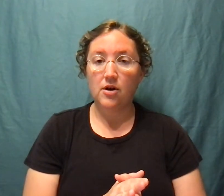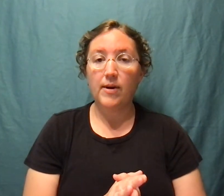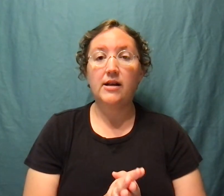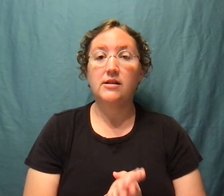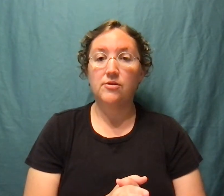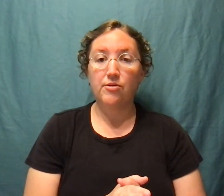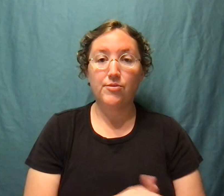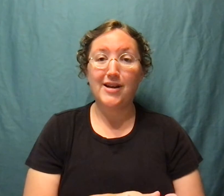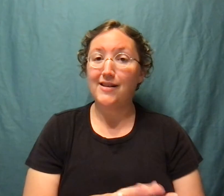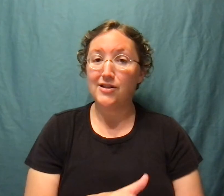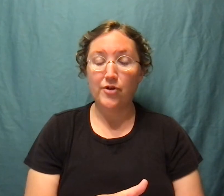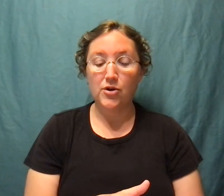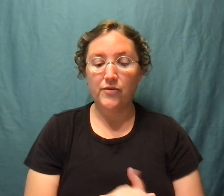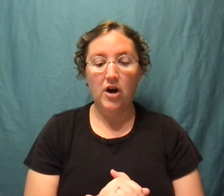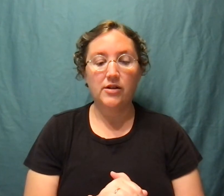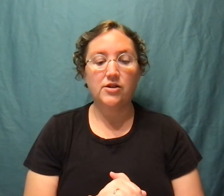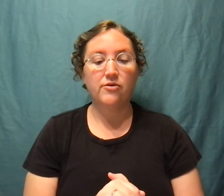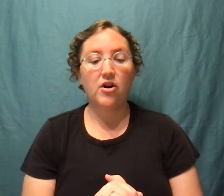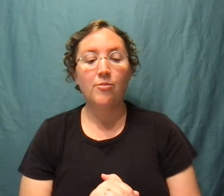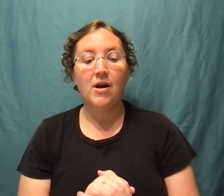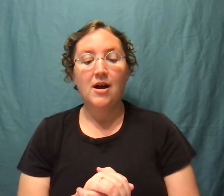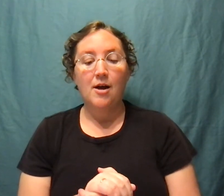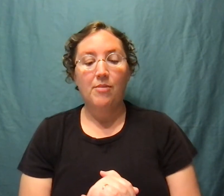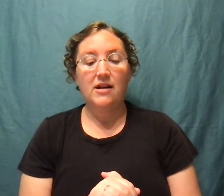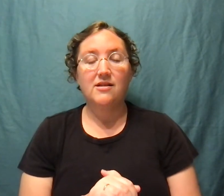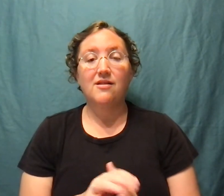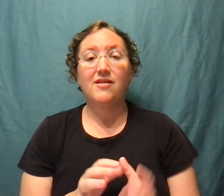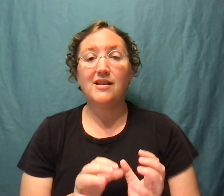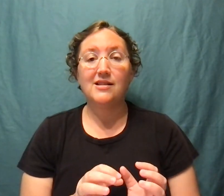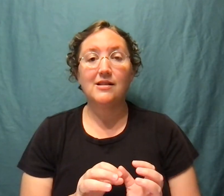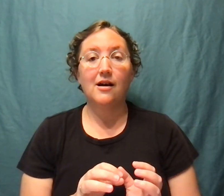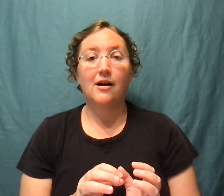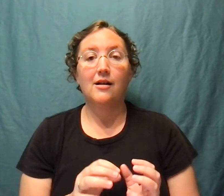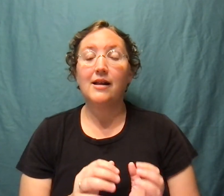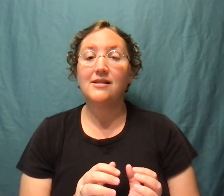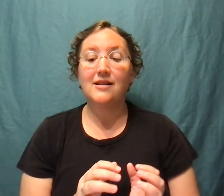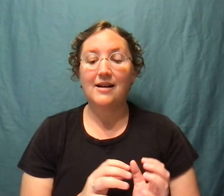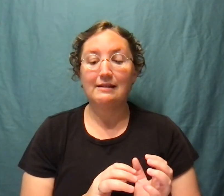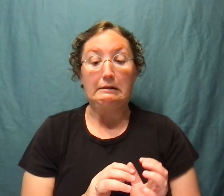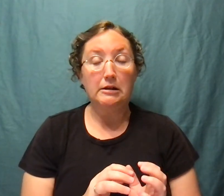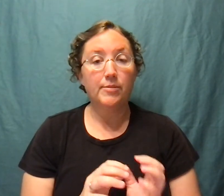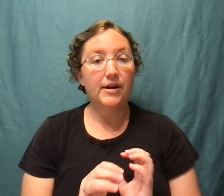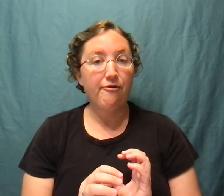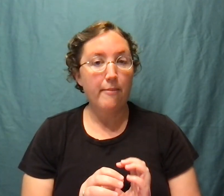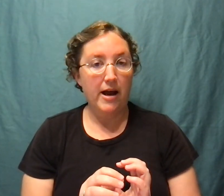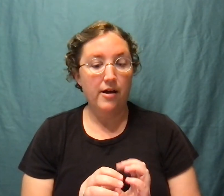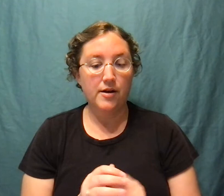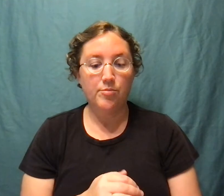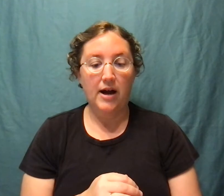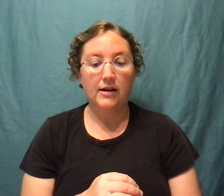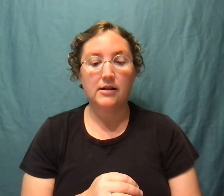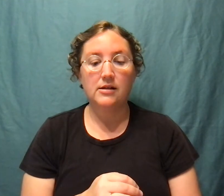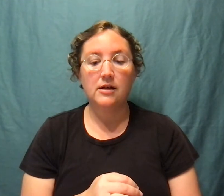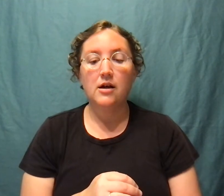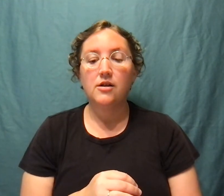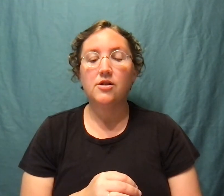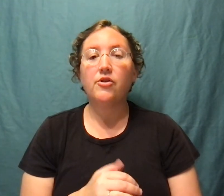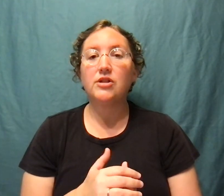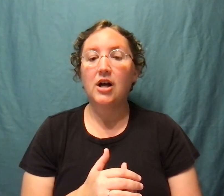already, 0 through 10. That's as far as we've gotten so far. But this lesson has a little bit of math to practice, so there's a couple